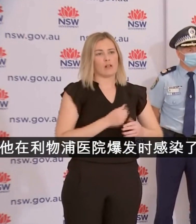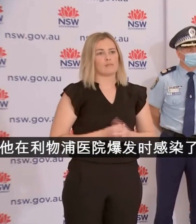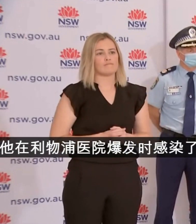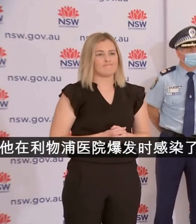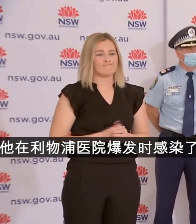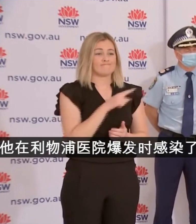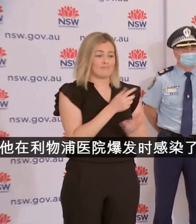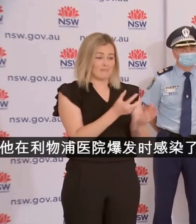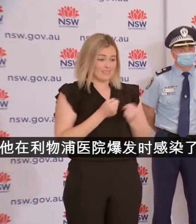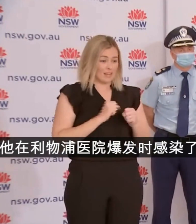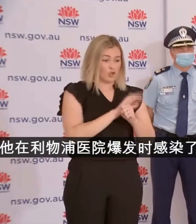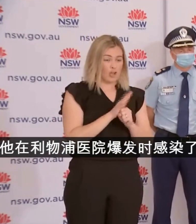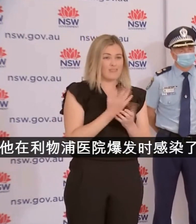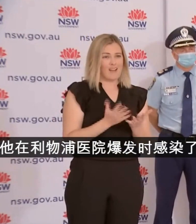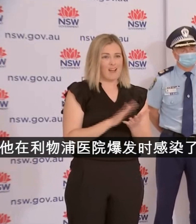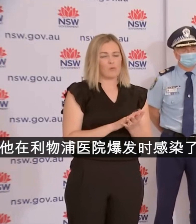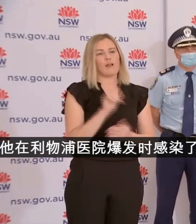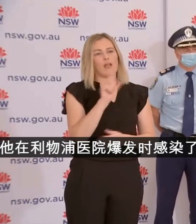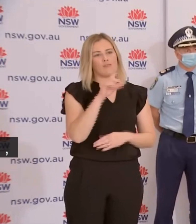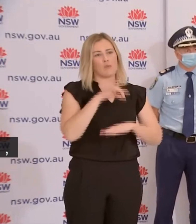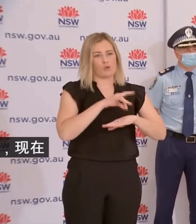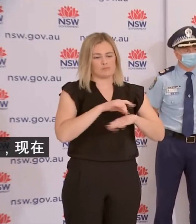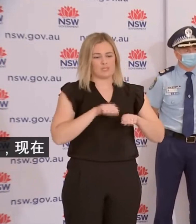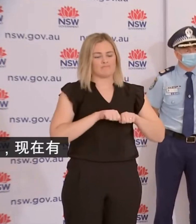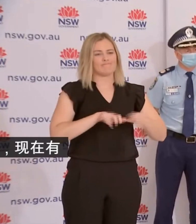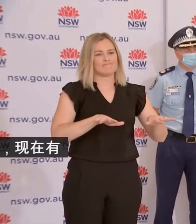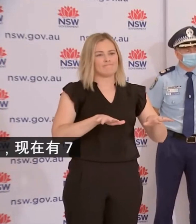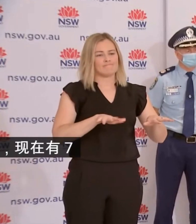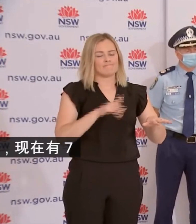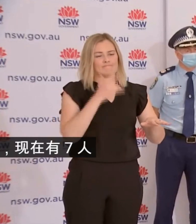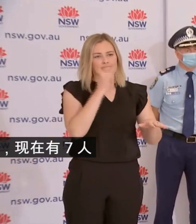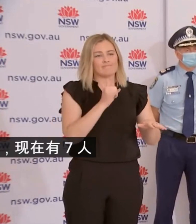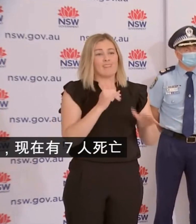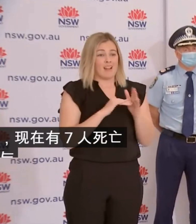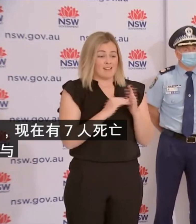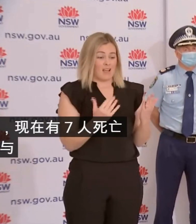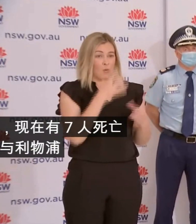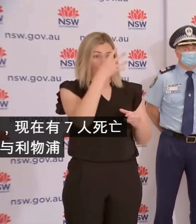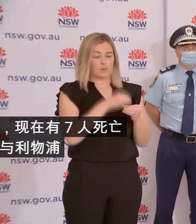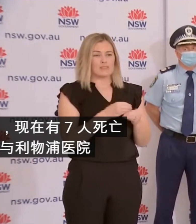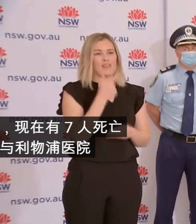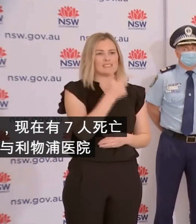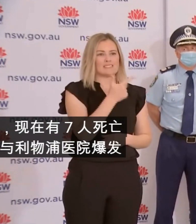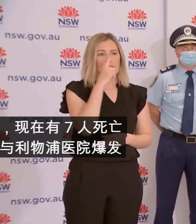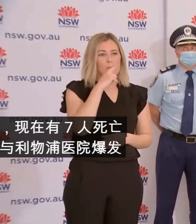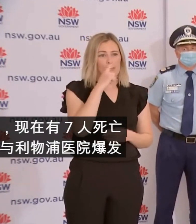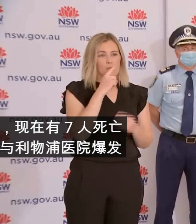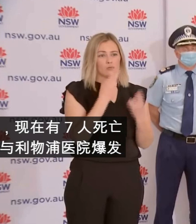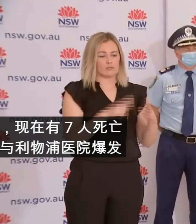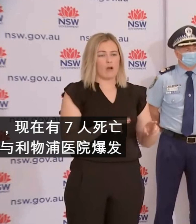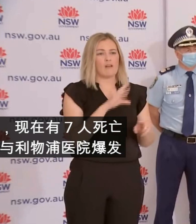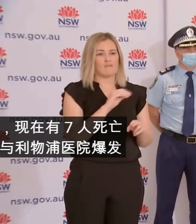of the Liverpool Hospital outbreak, and there are now 7 deaths linked to the Liverpool Hospital